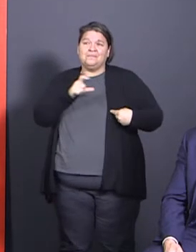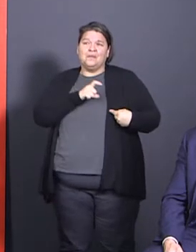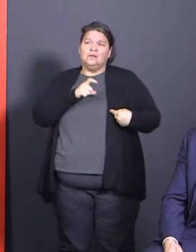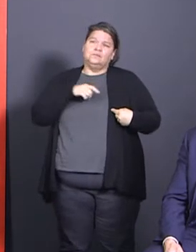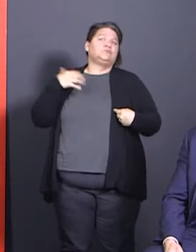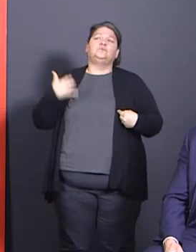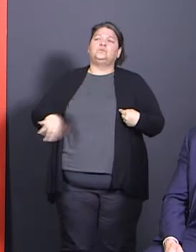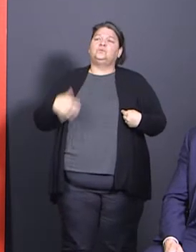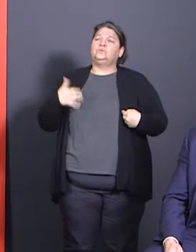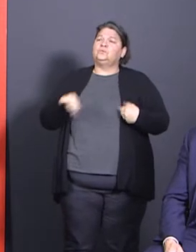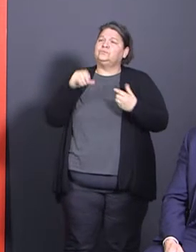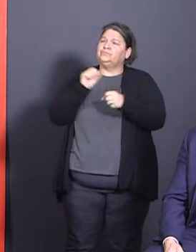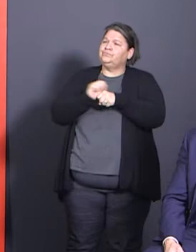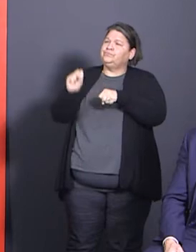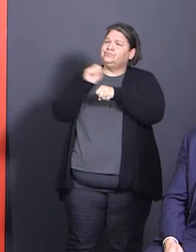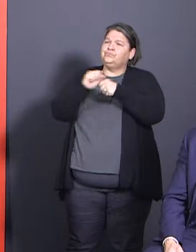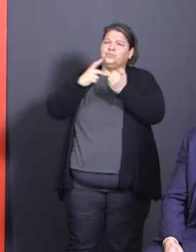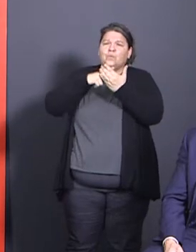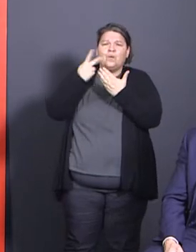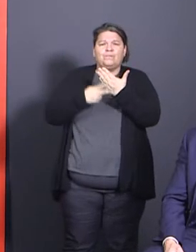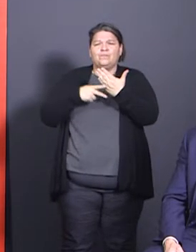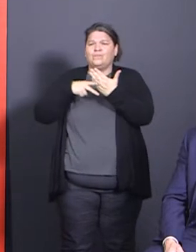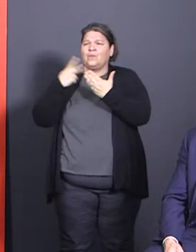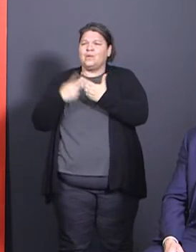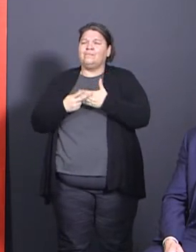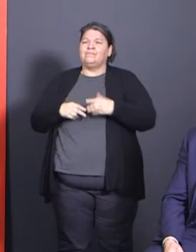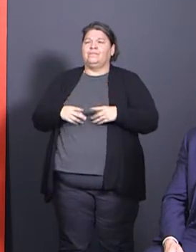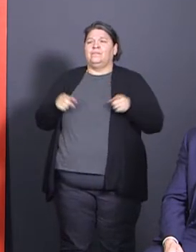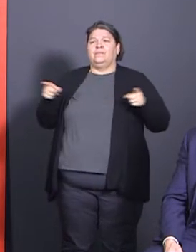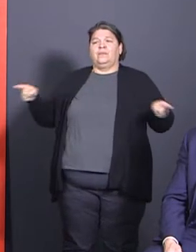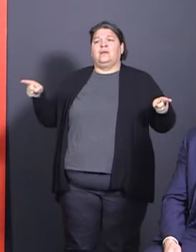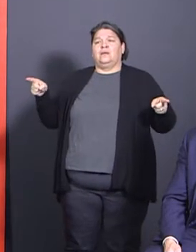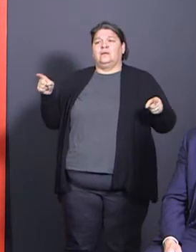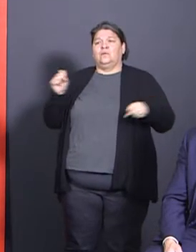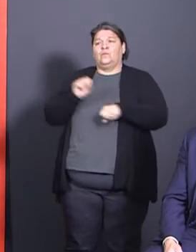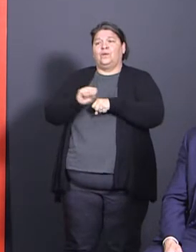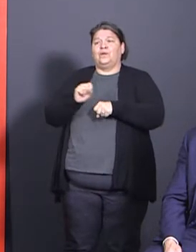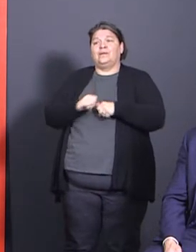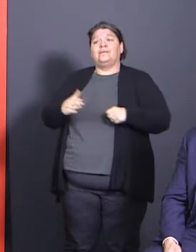guys really, really are doing so much more. So I'll end just like I